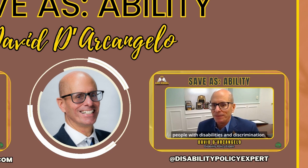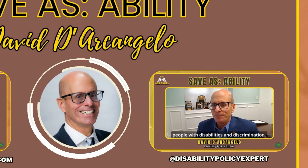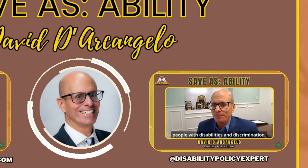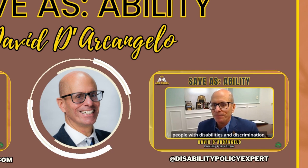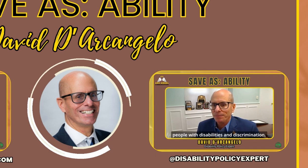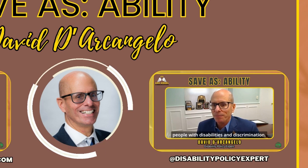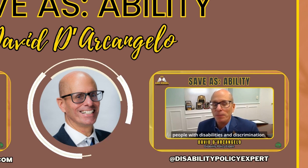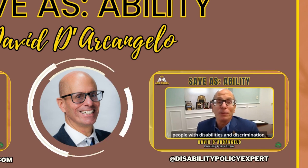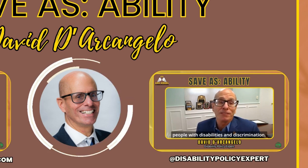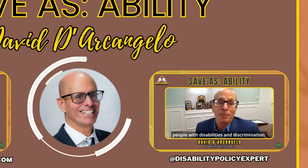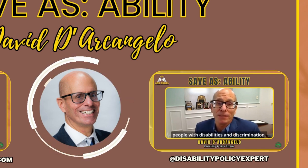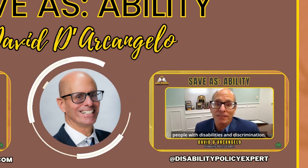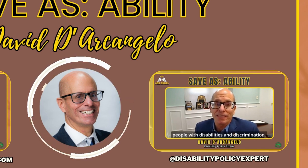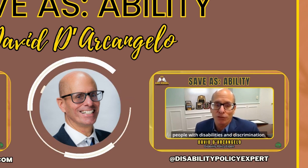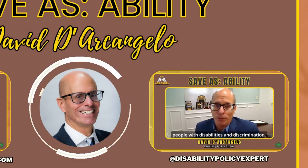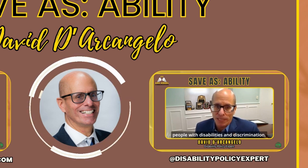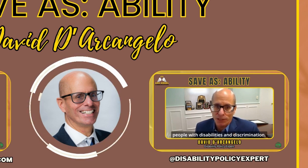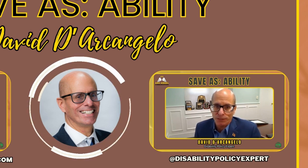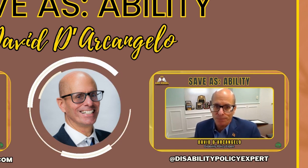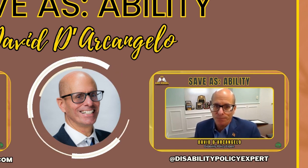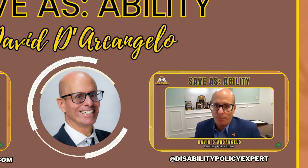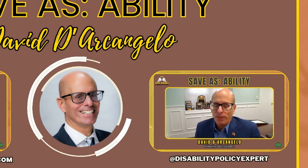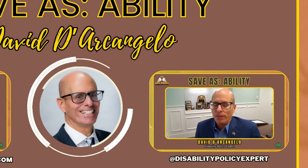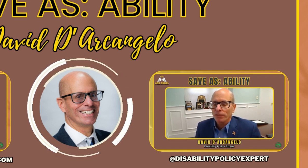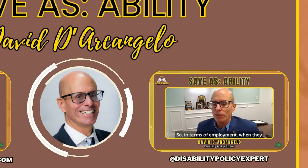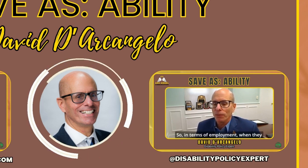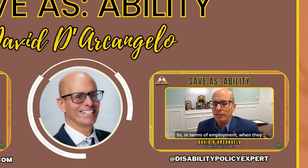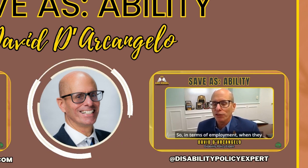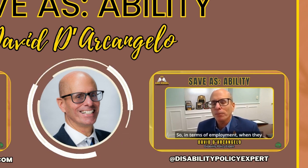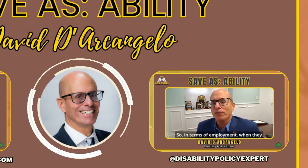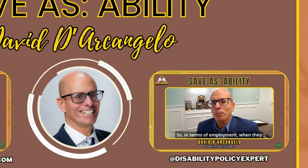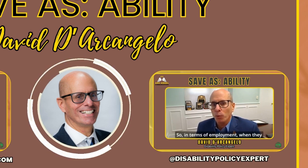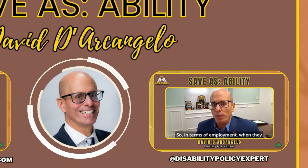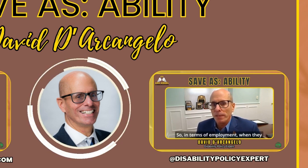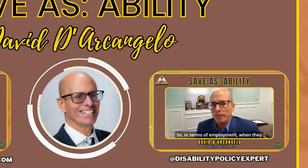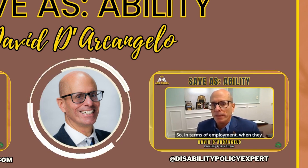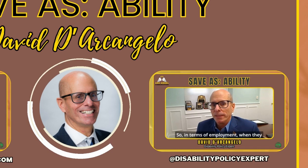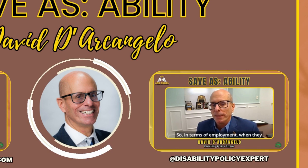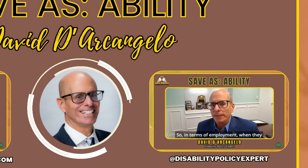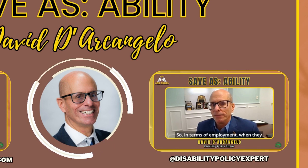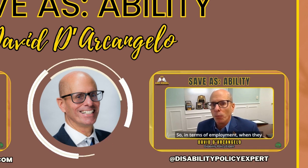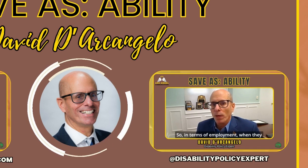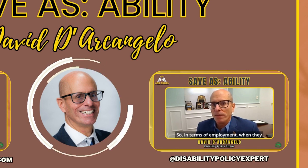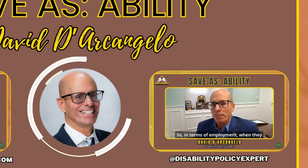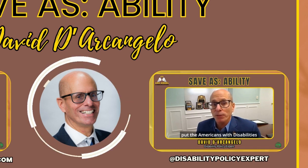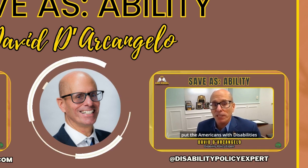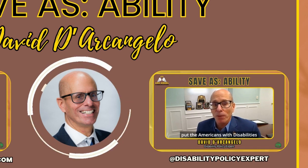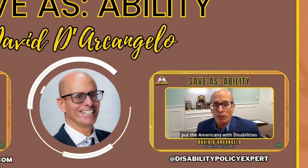Spotify, our YouTube channel at Disability Policy Expert, or wherever you stream